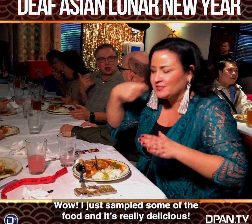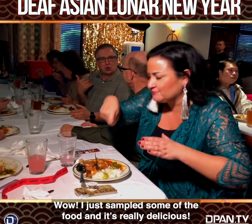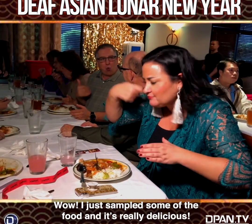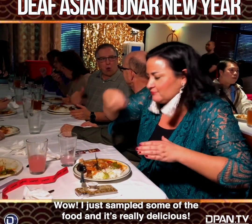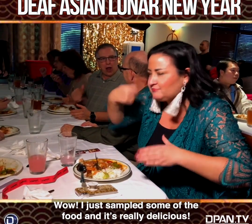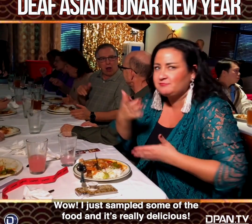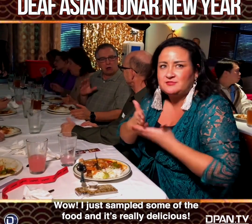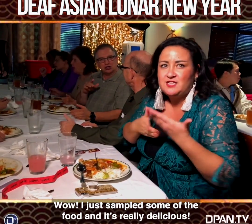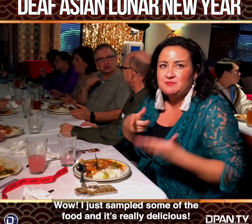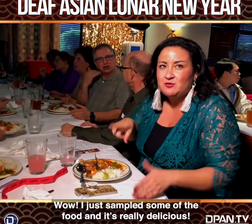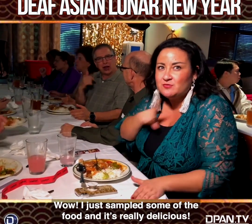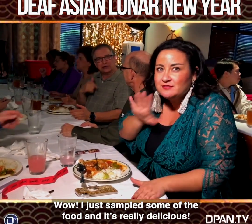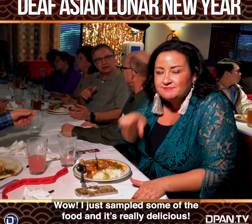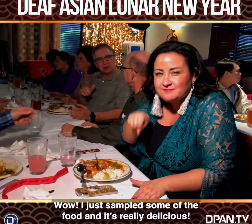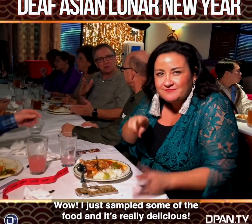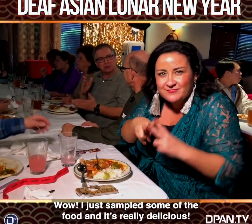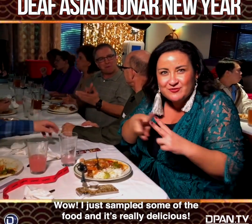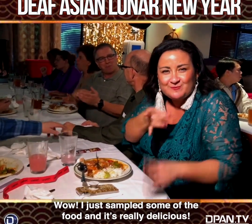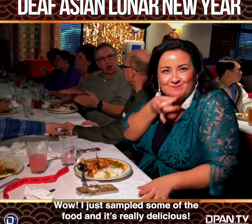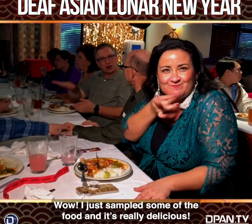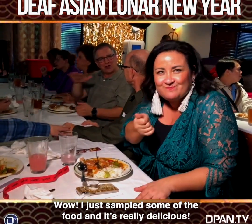Wow, I just sampled some of the food and it's really